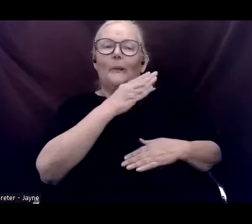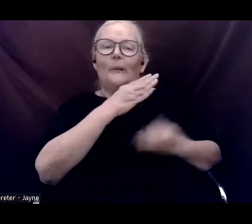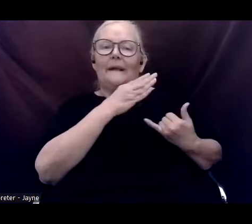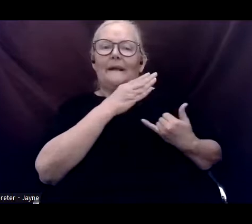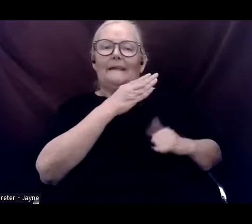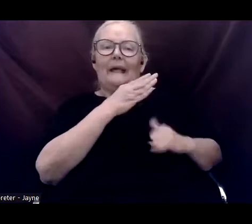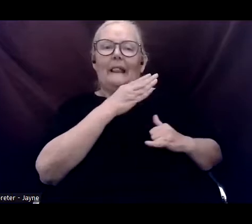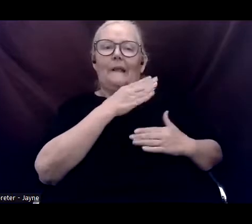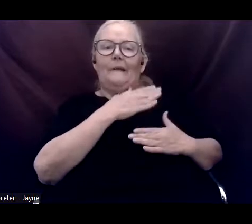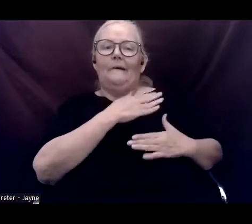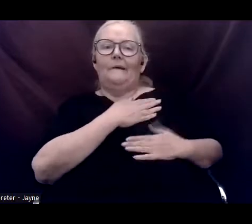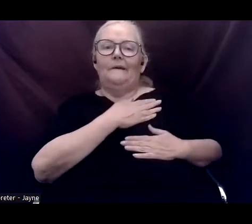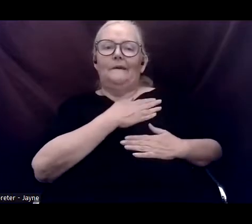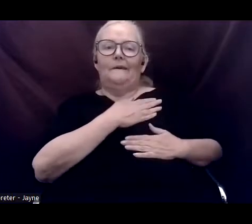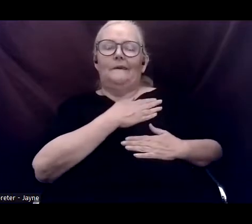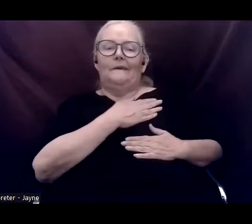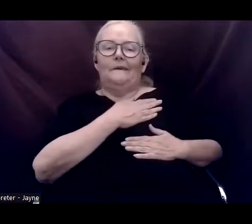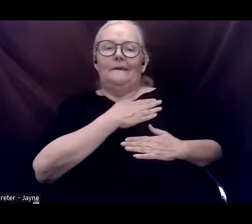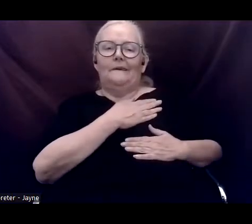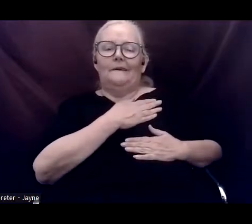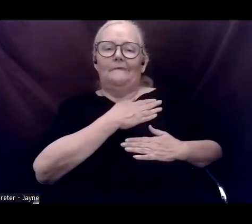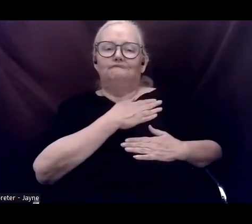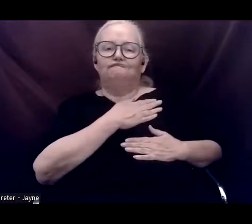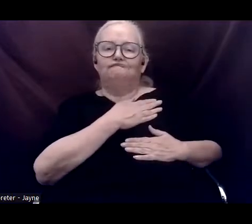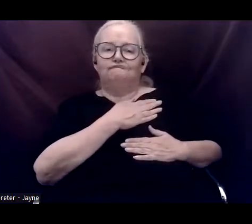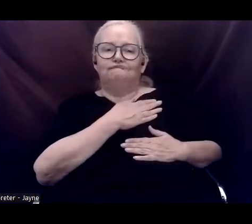Let the blue glow rest there.